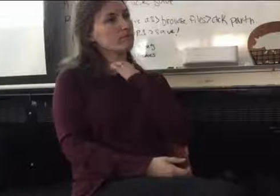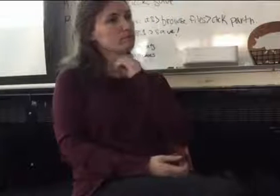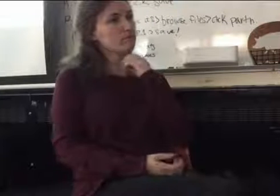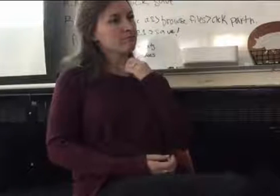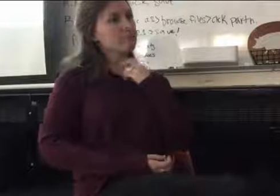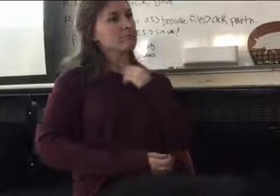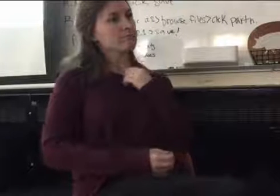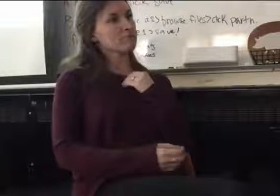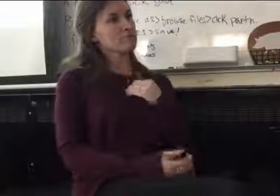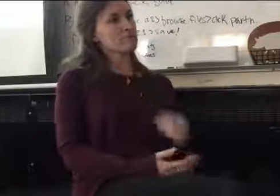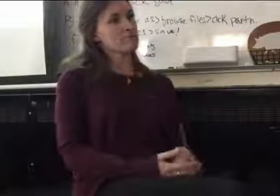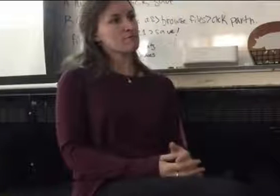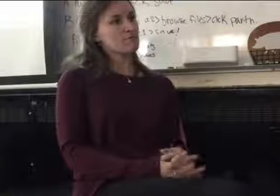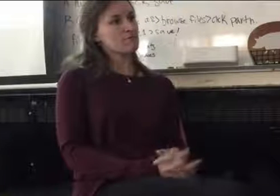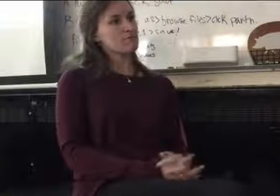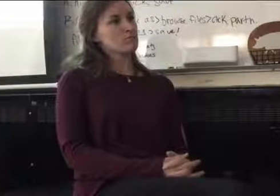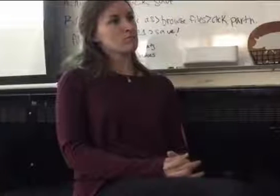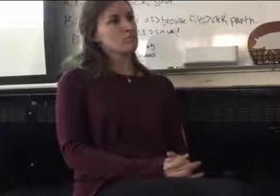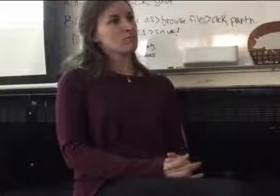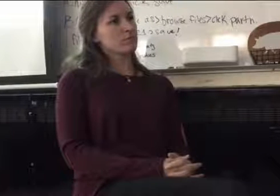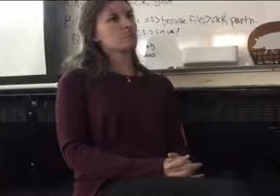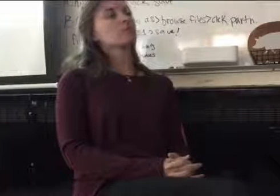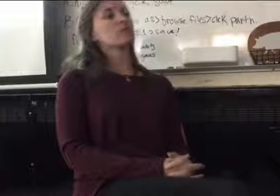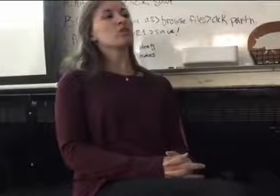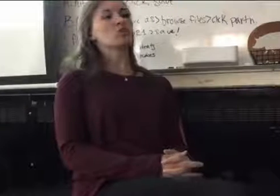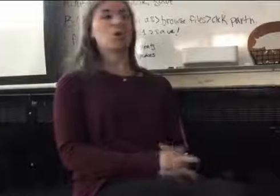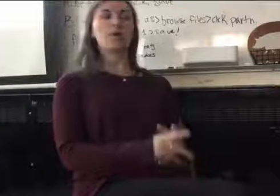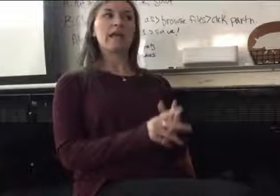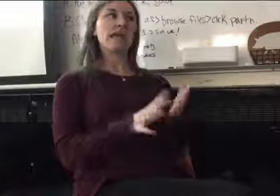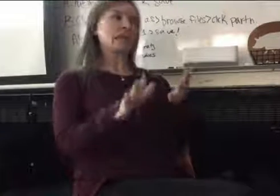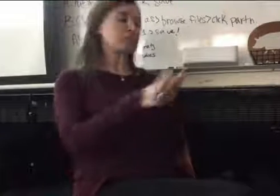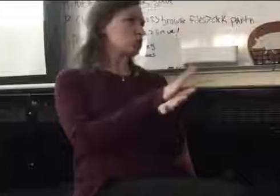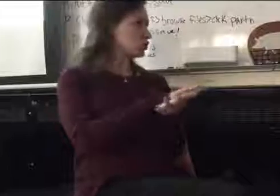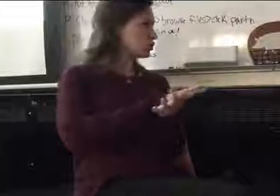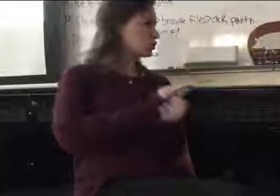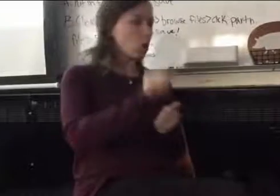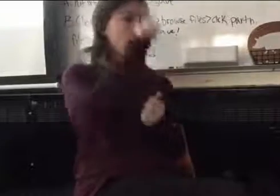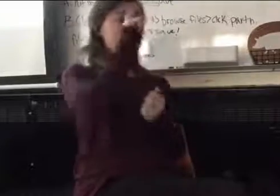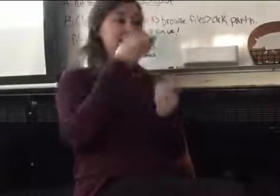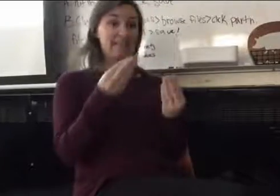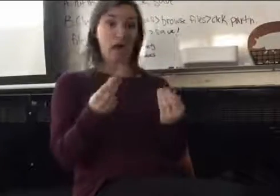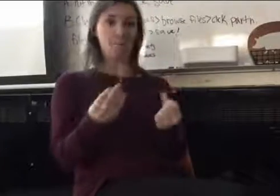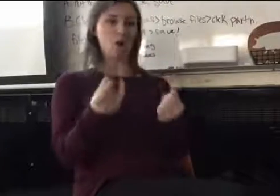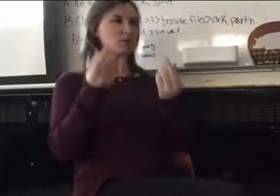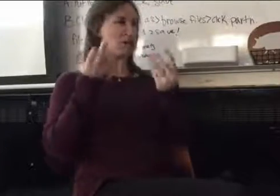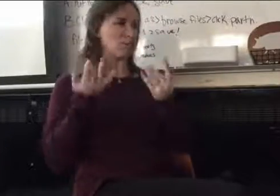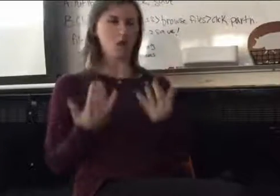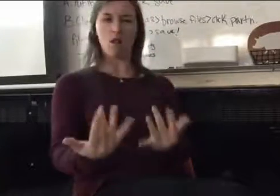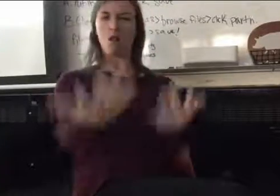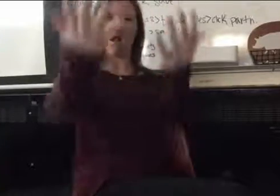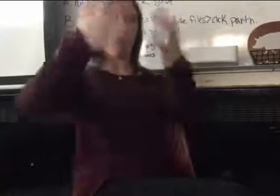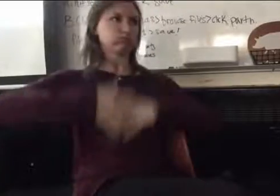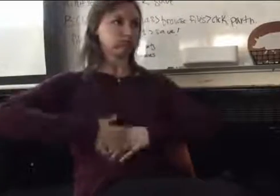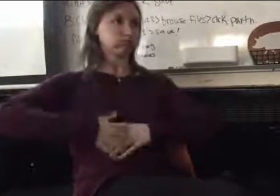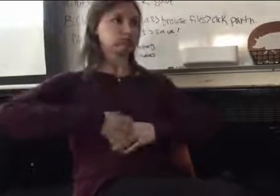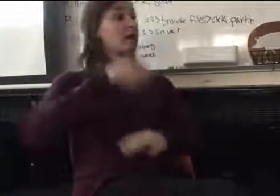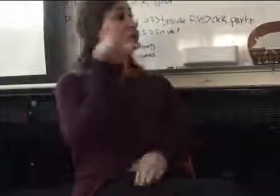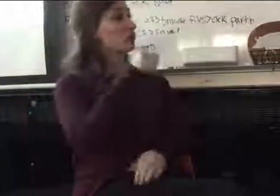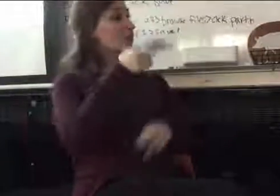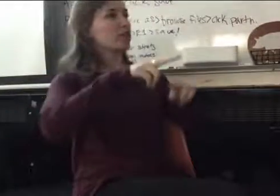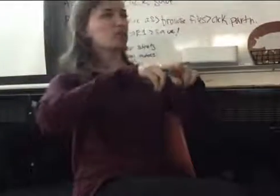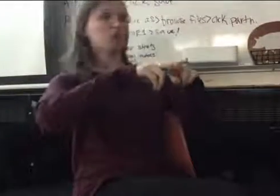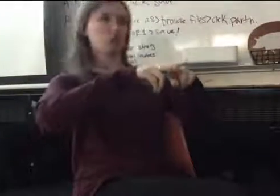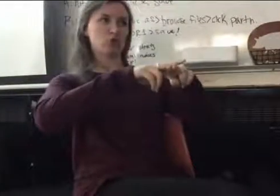South. It gets massively destroyed because of the destruction of this property. Now, the other thing they're going to destroy is railroads. As